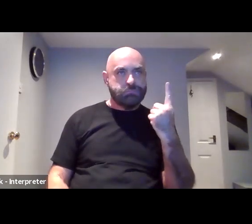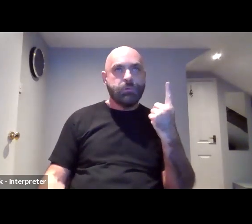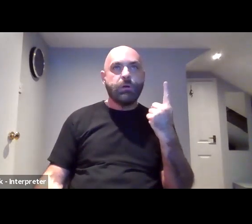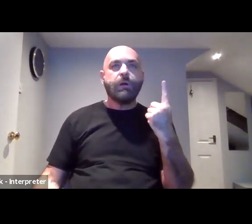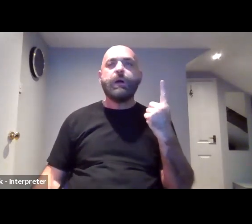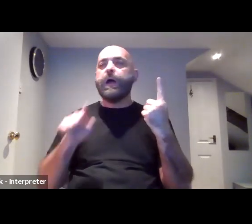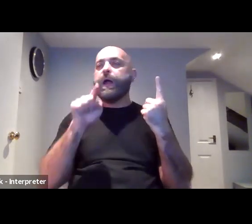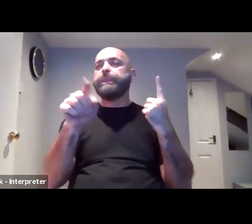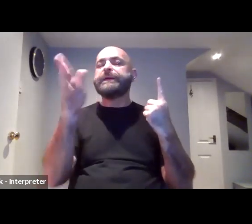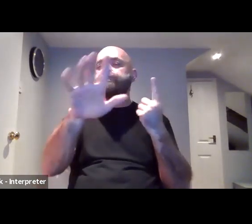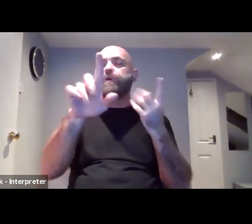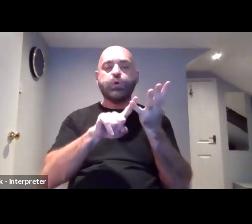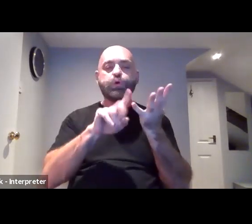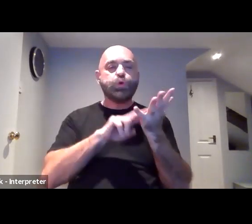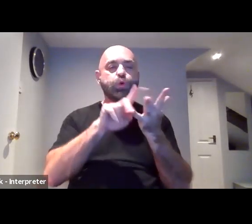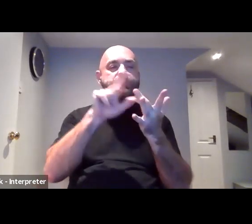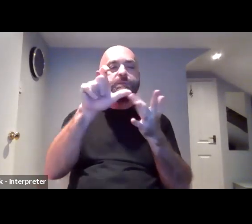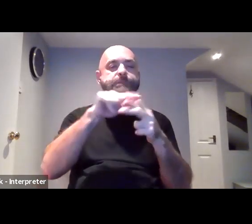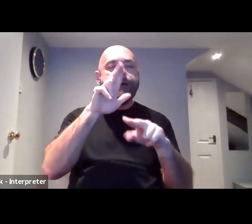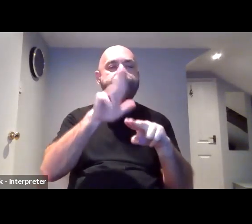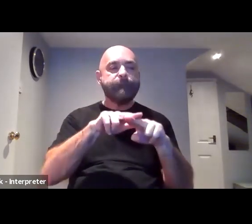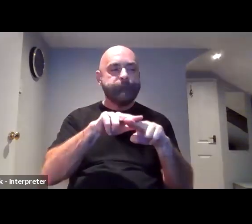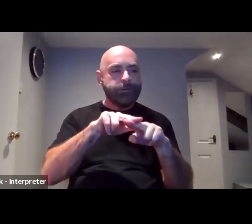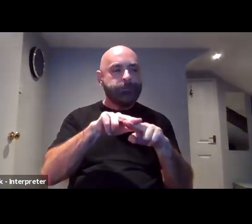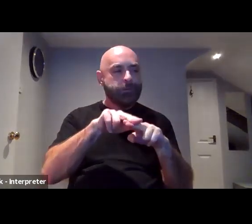This comes from UNICEF, report card 16,